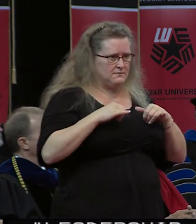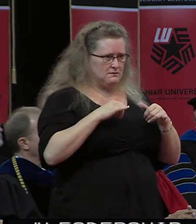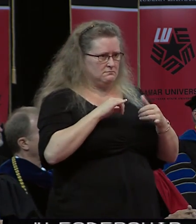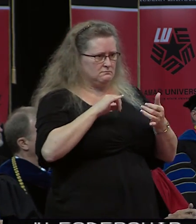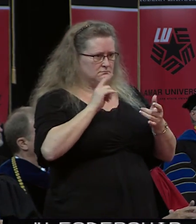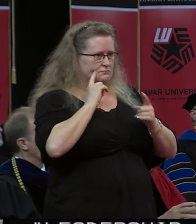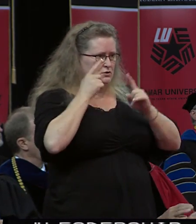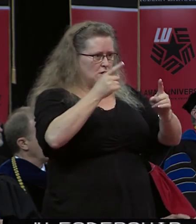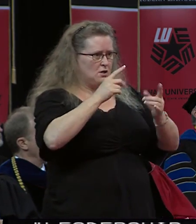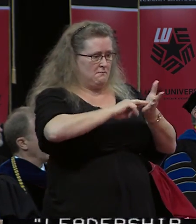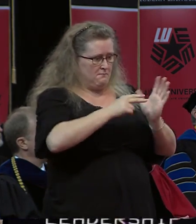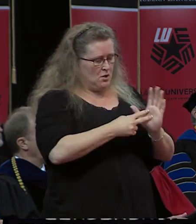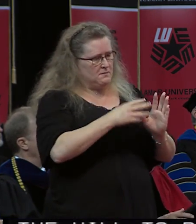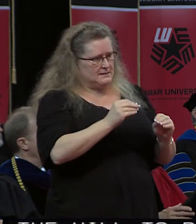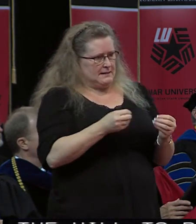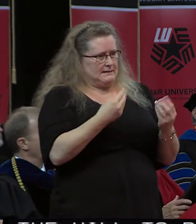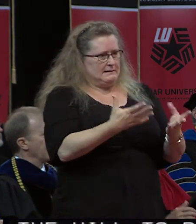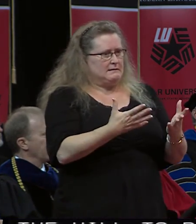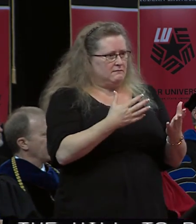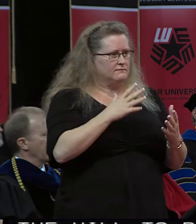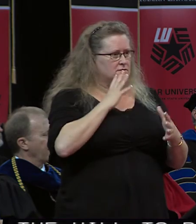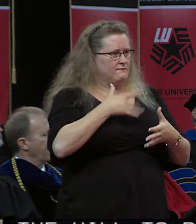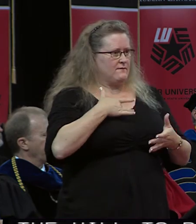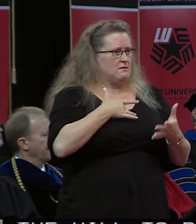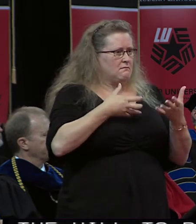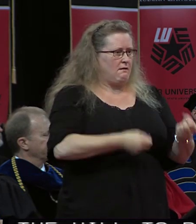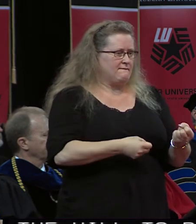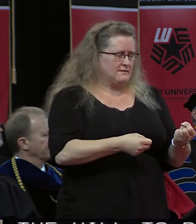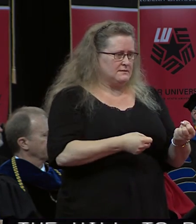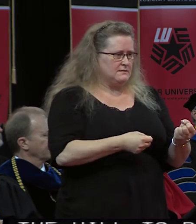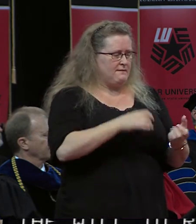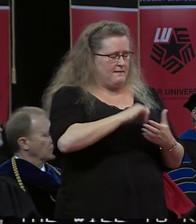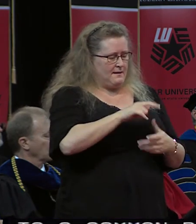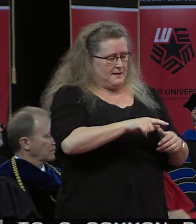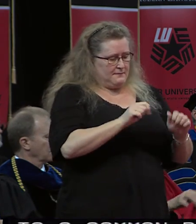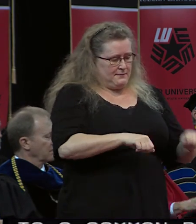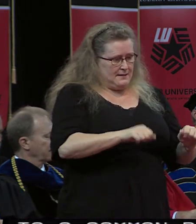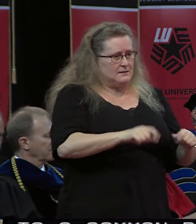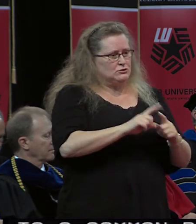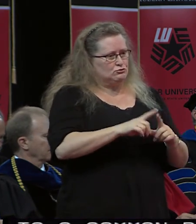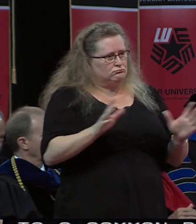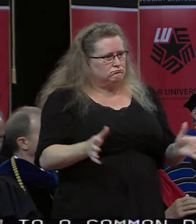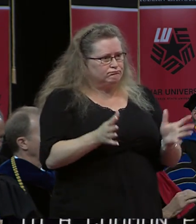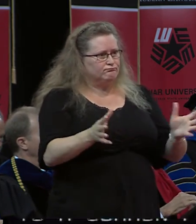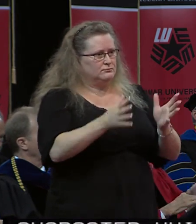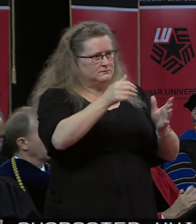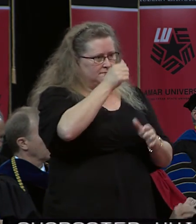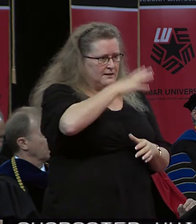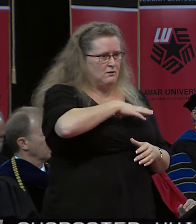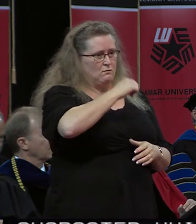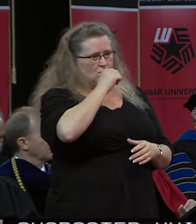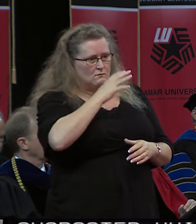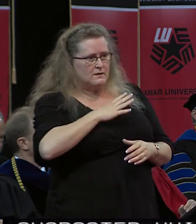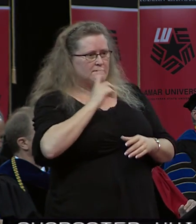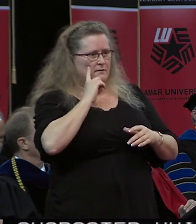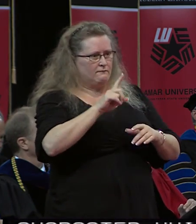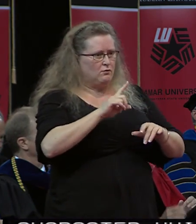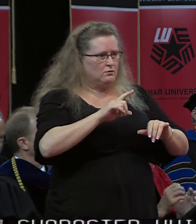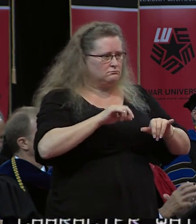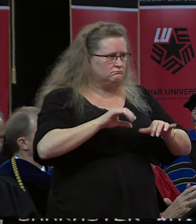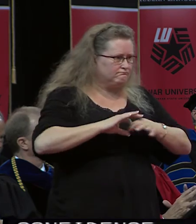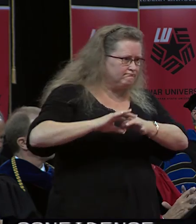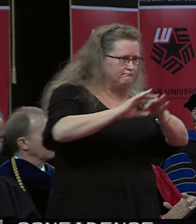inspires confidence. It's the capacity and the will to rally men and women to a common purpose and